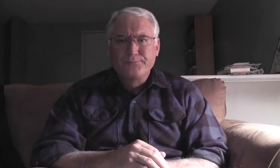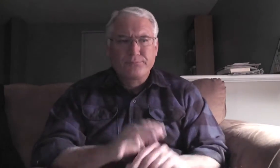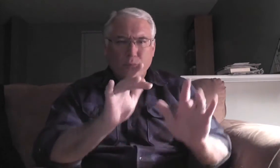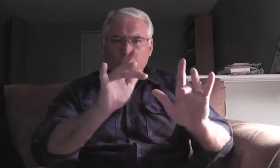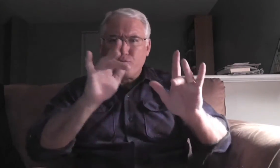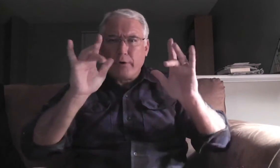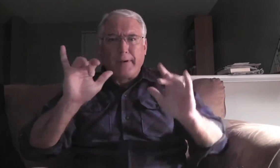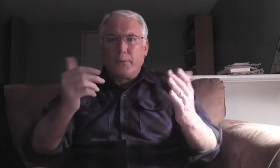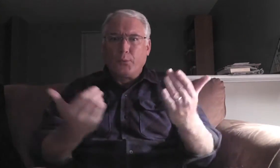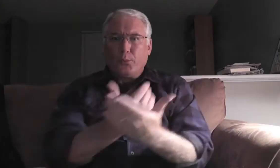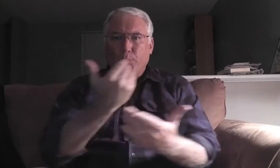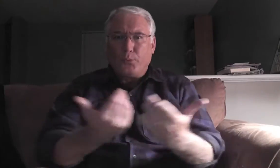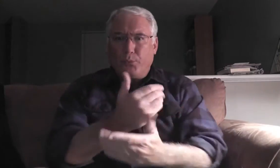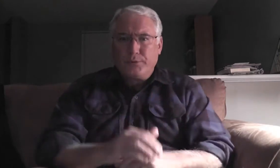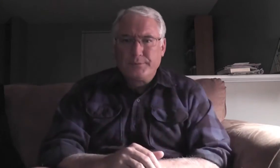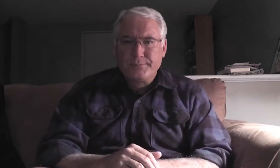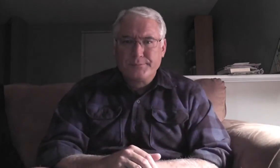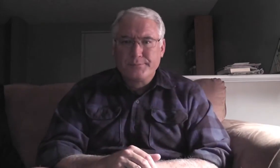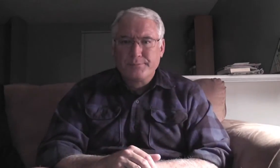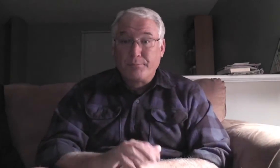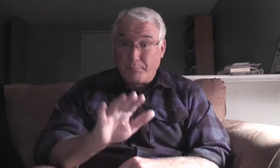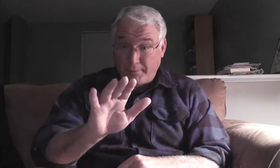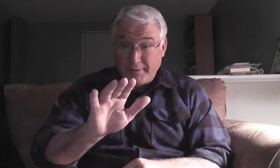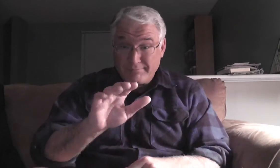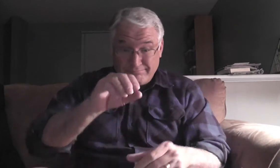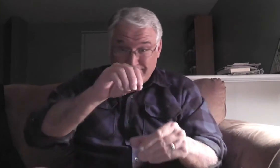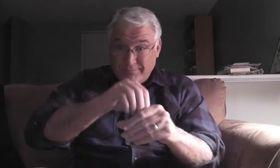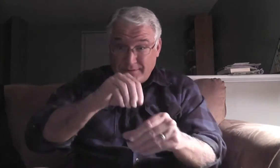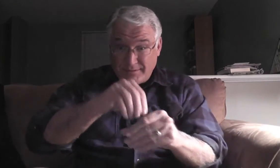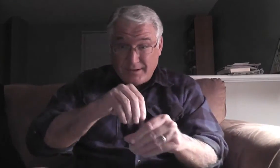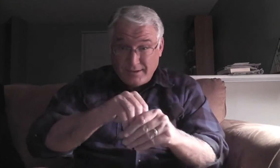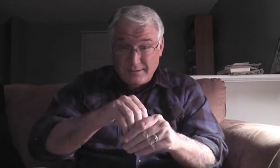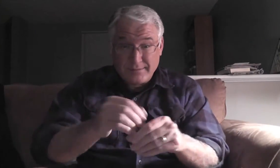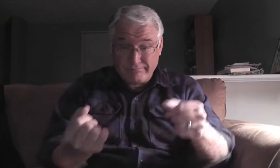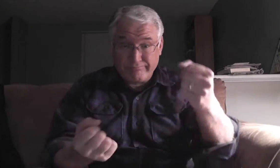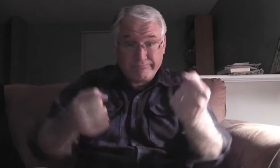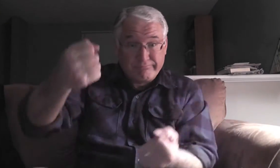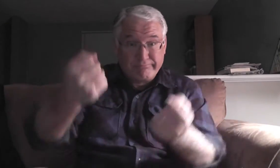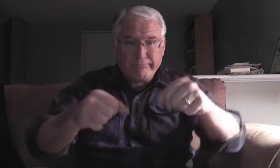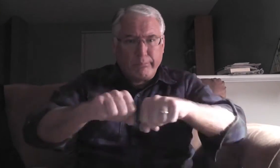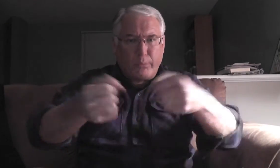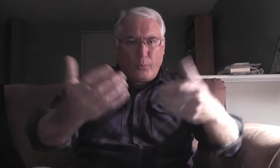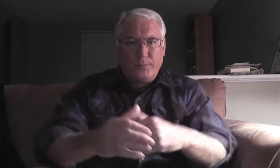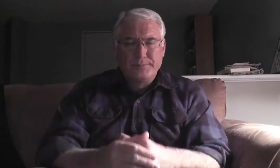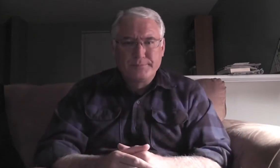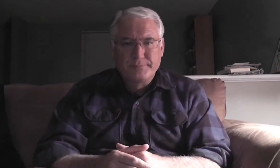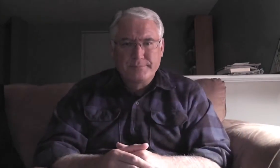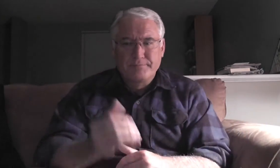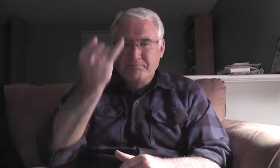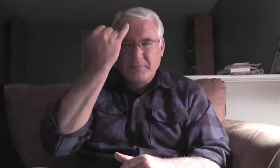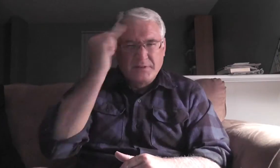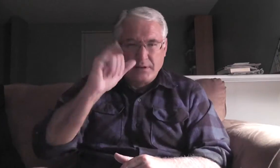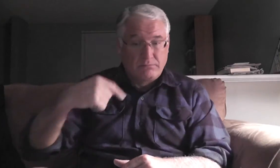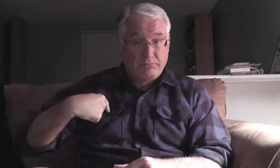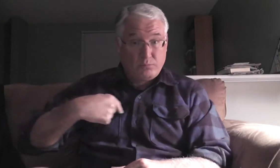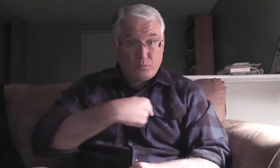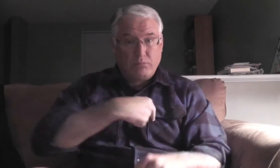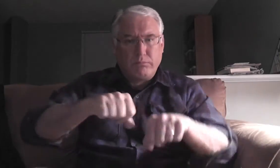and shiny on the outside, looks good and new, but inside, the steering wheel doesn't work. That